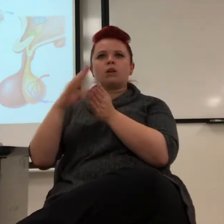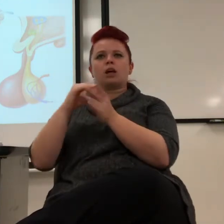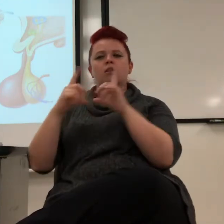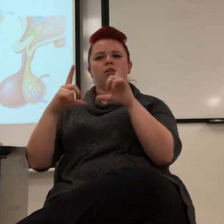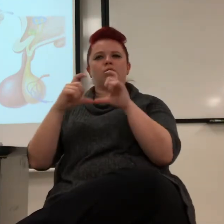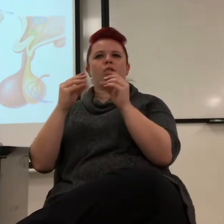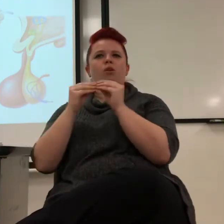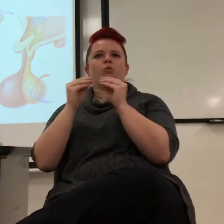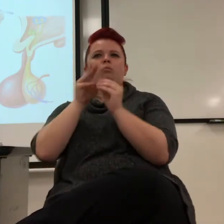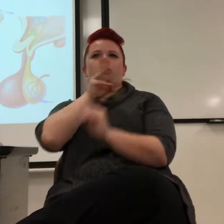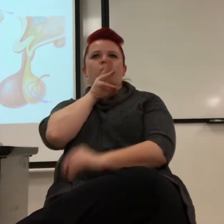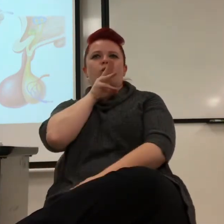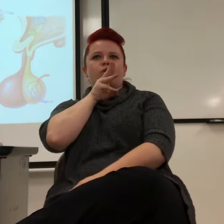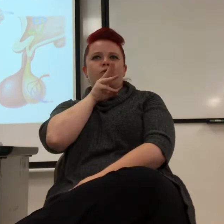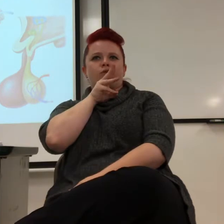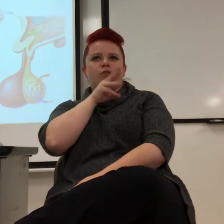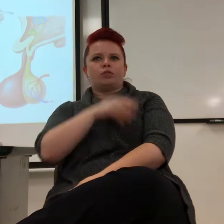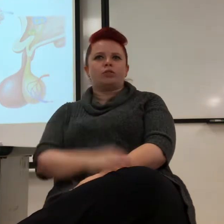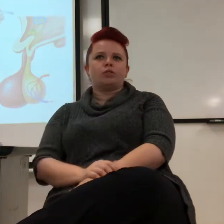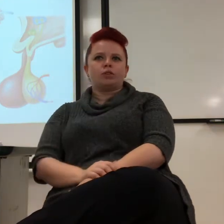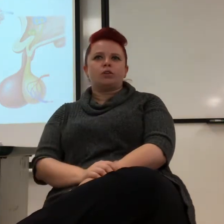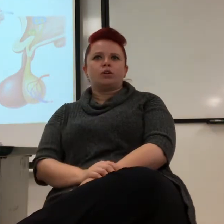more watery. Okay.